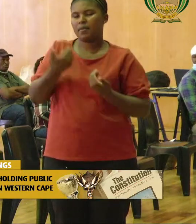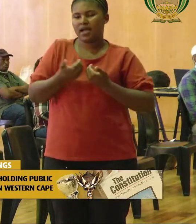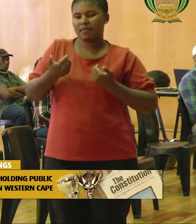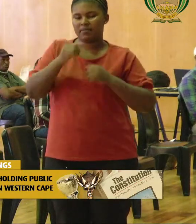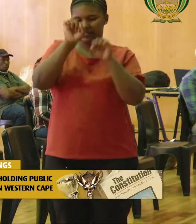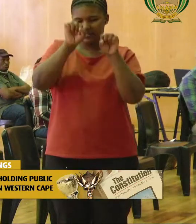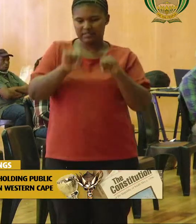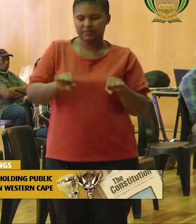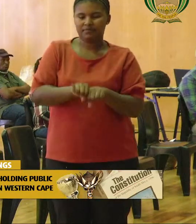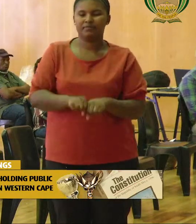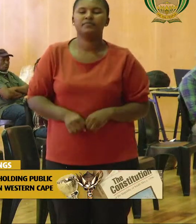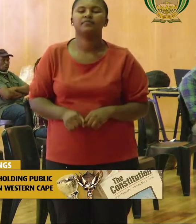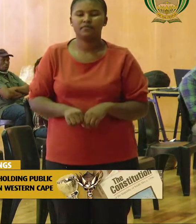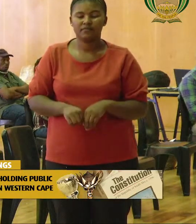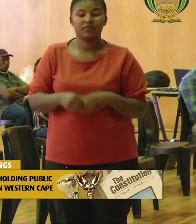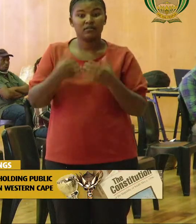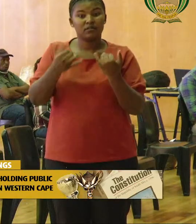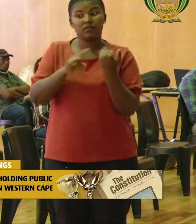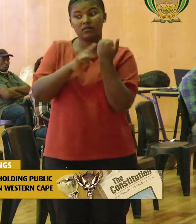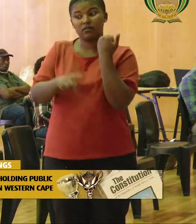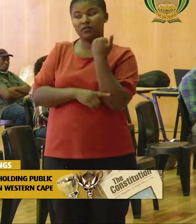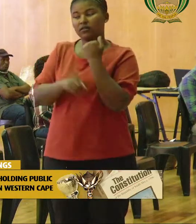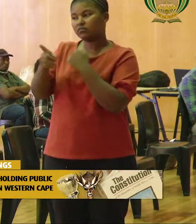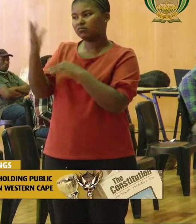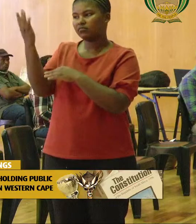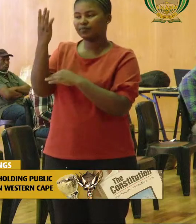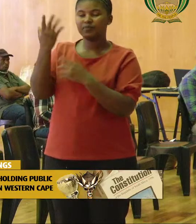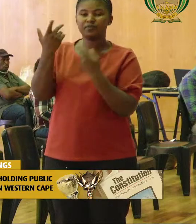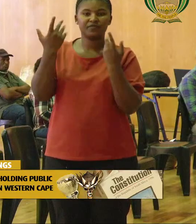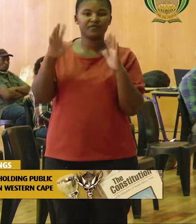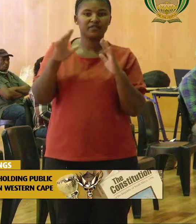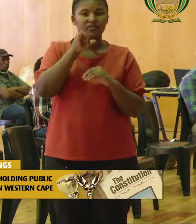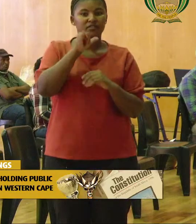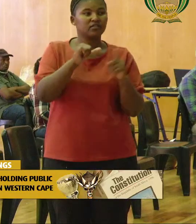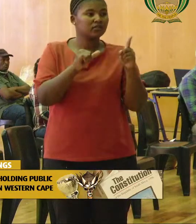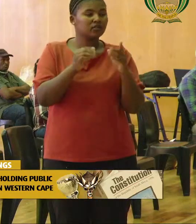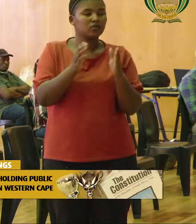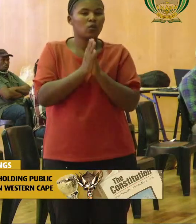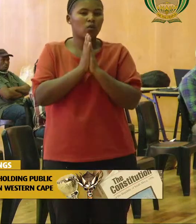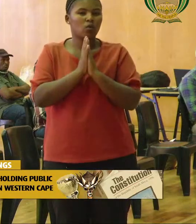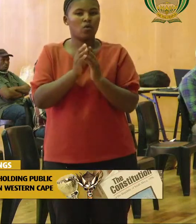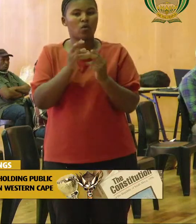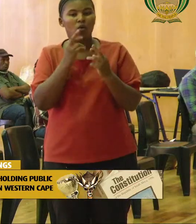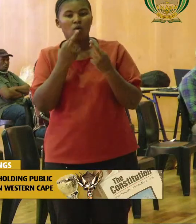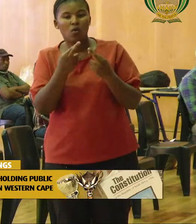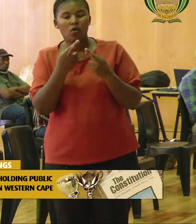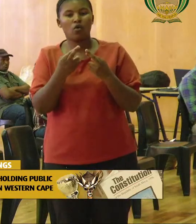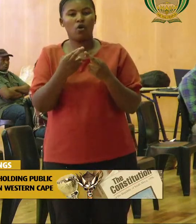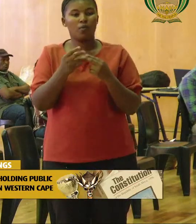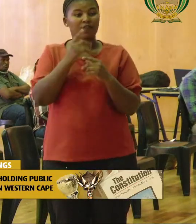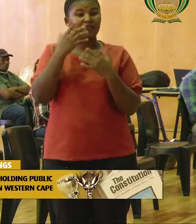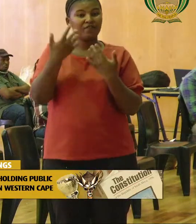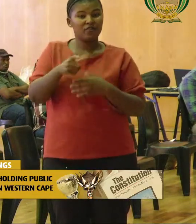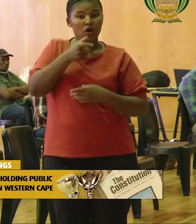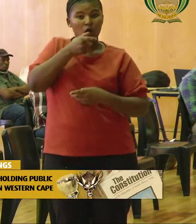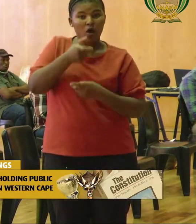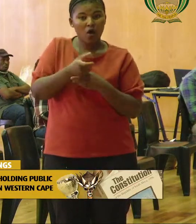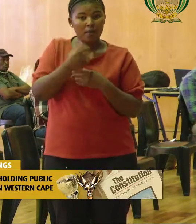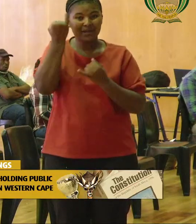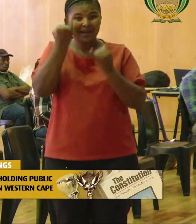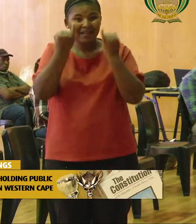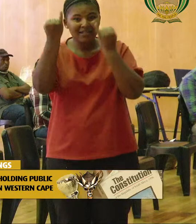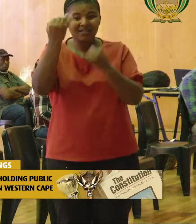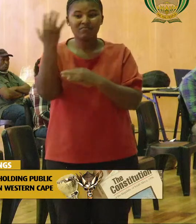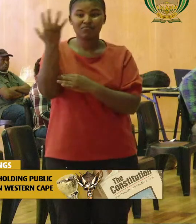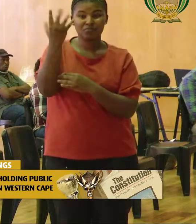system. And then lastly, he says to the committee that he hopes that all the views will be taken into